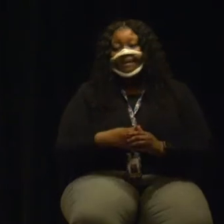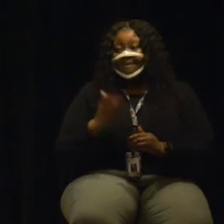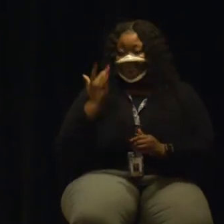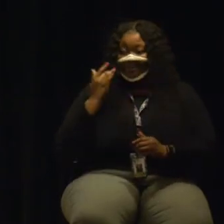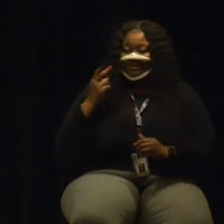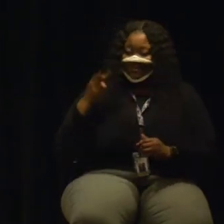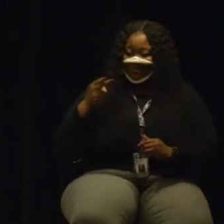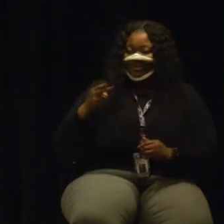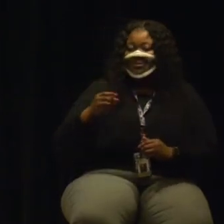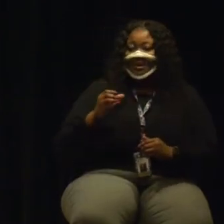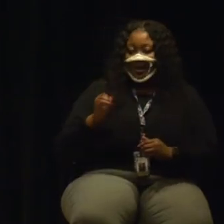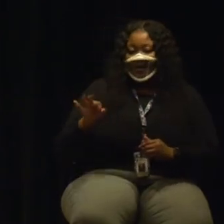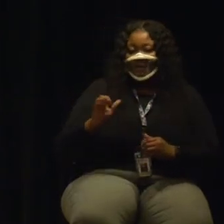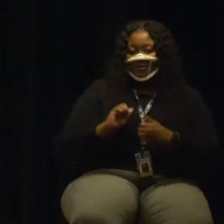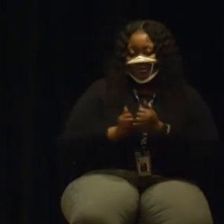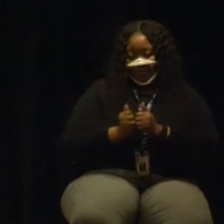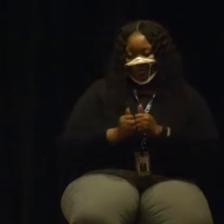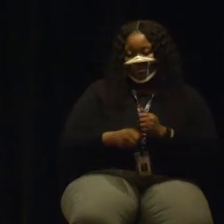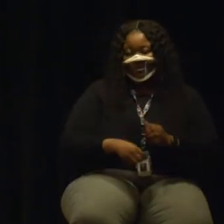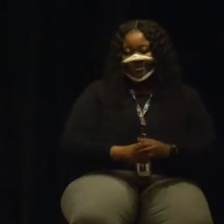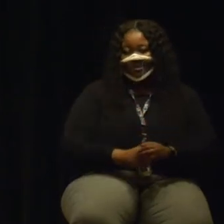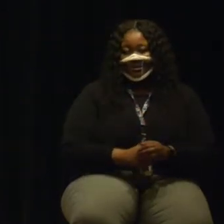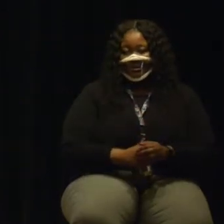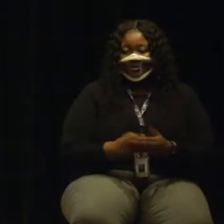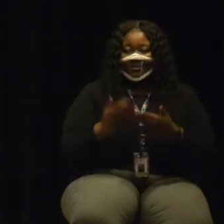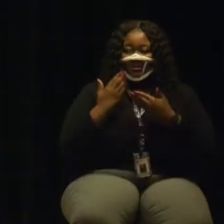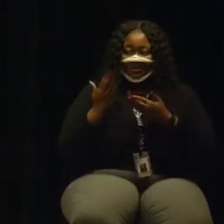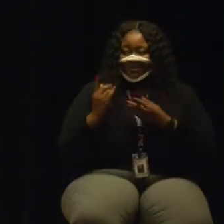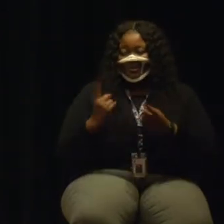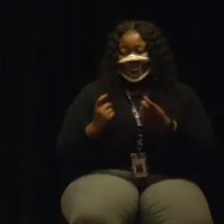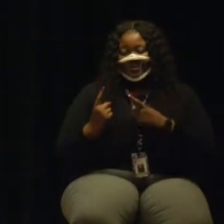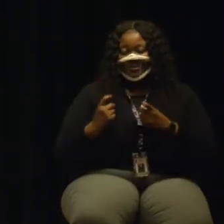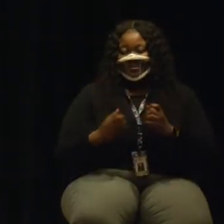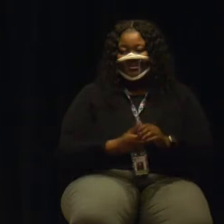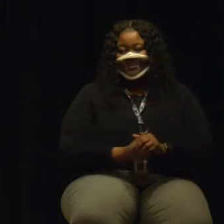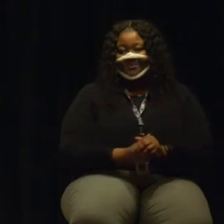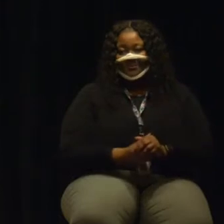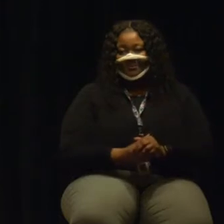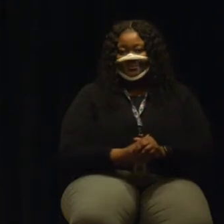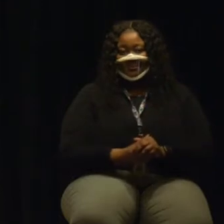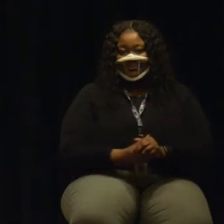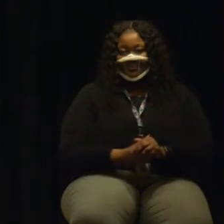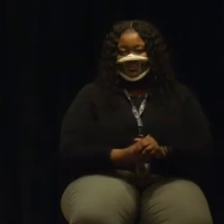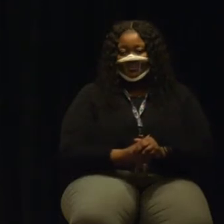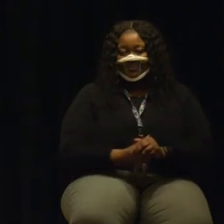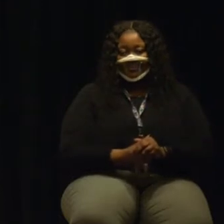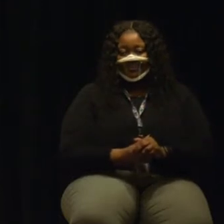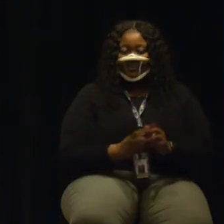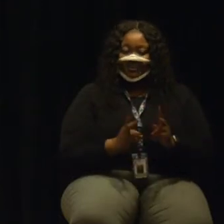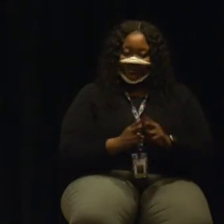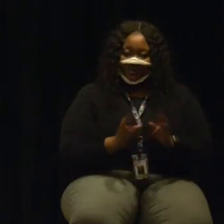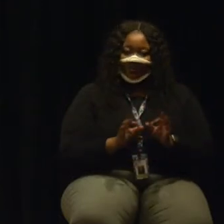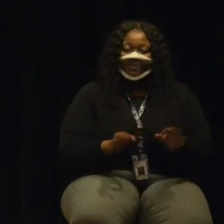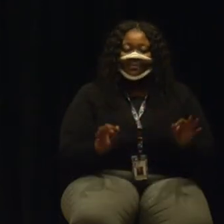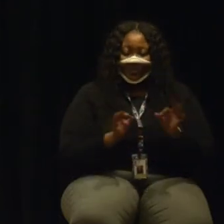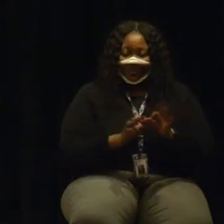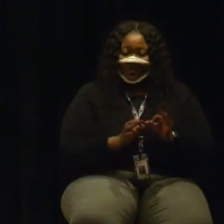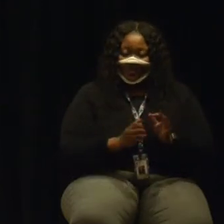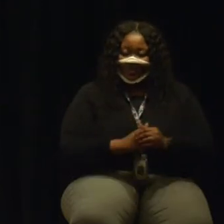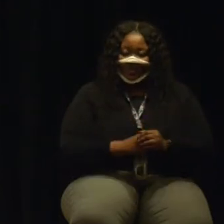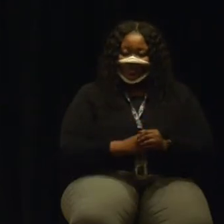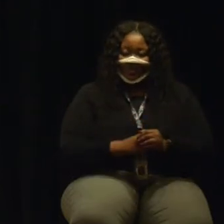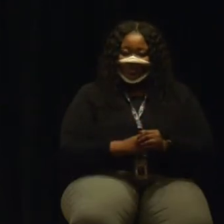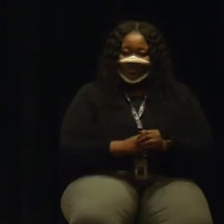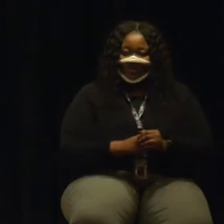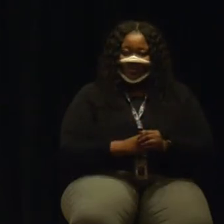the center of this book. And really, thank you for asking that too, because that's the center of it, right? Is that they were able to do all of